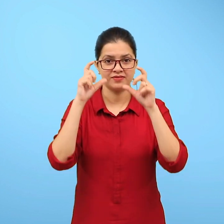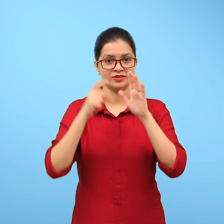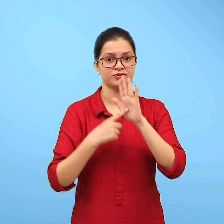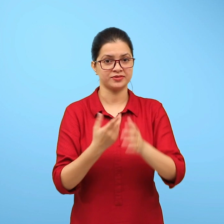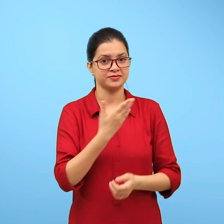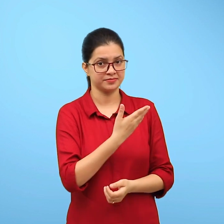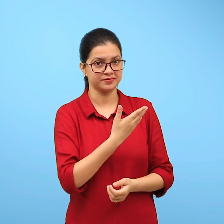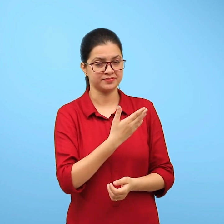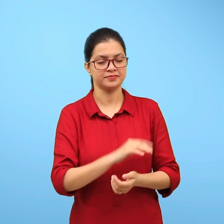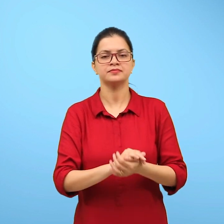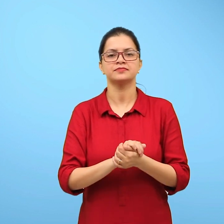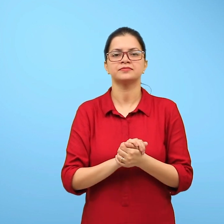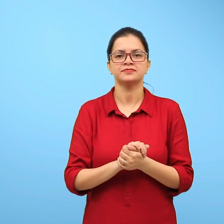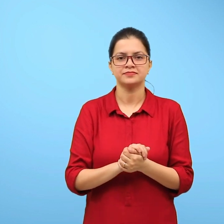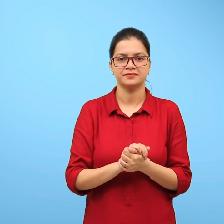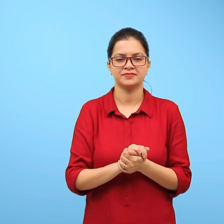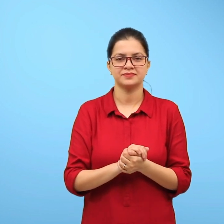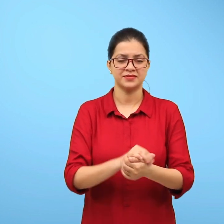Figure 8.17.